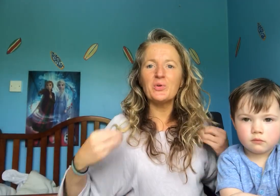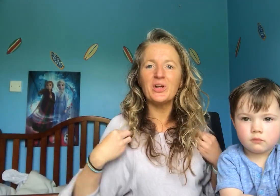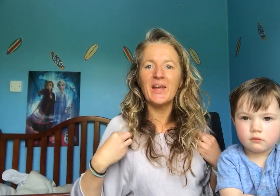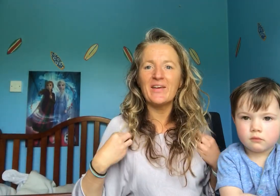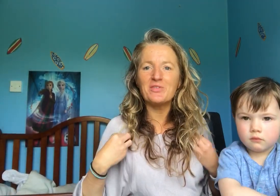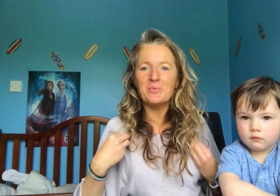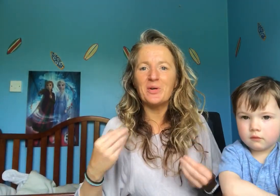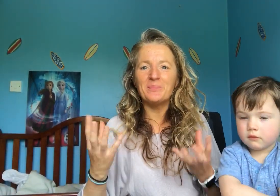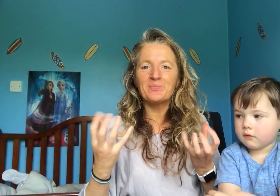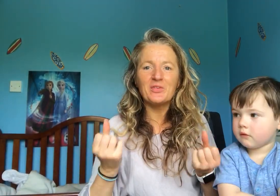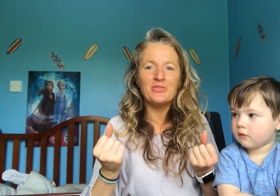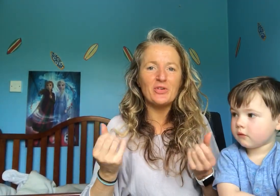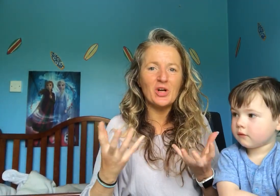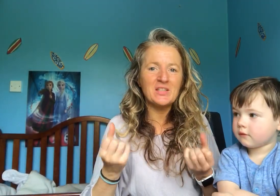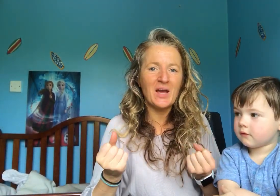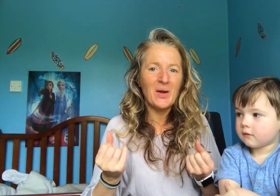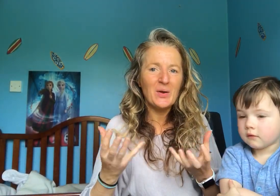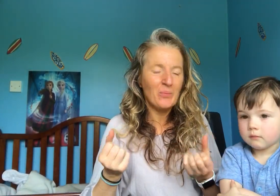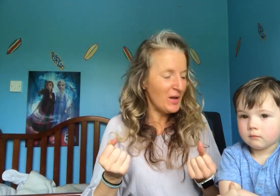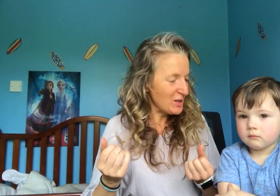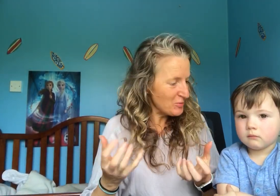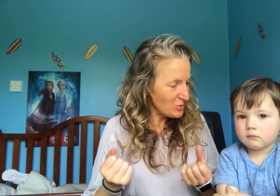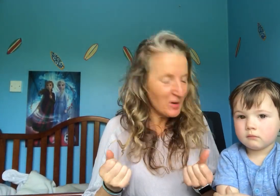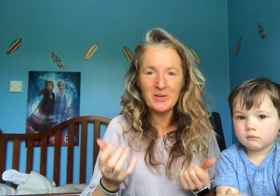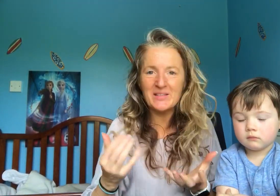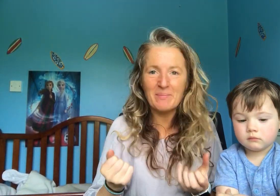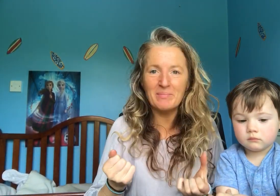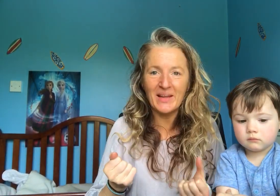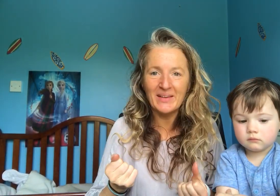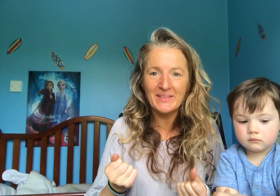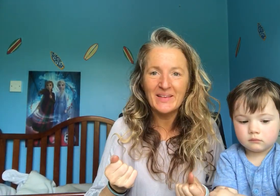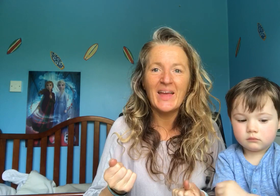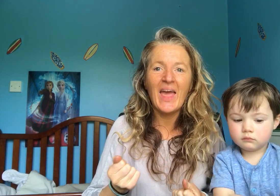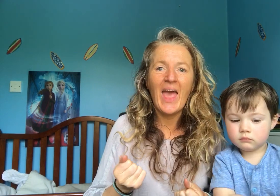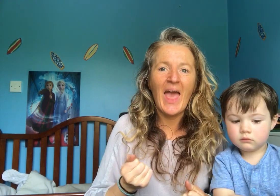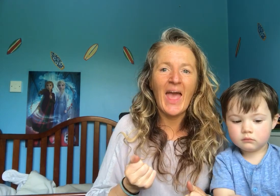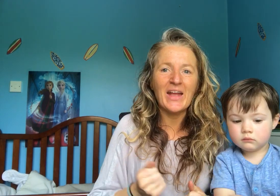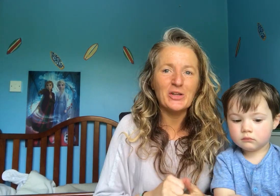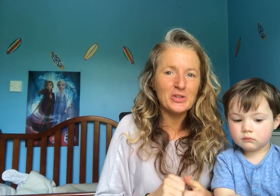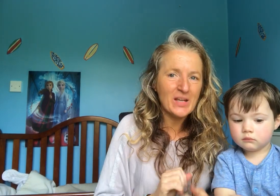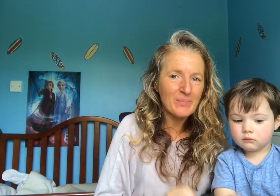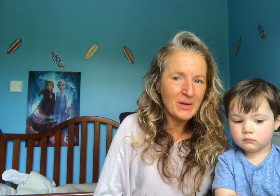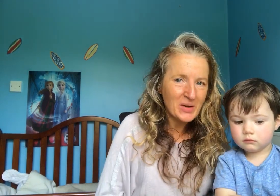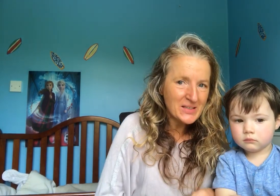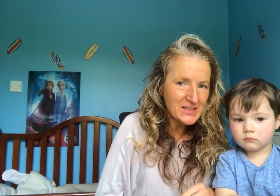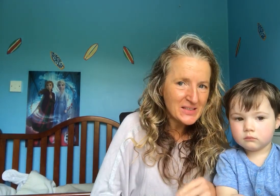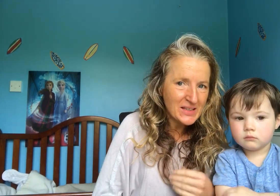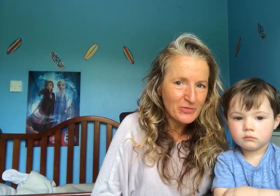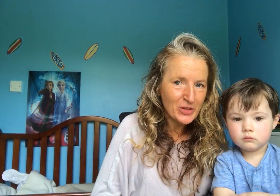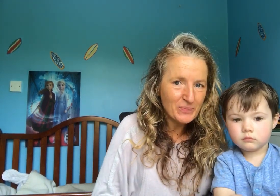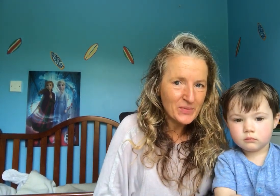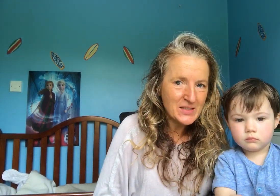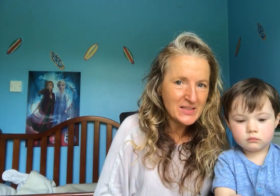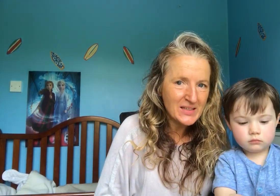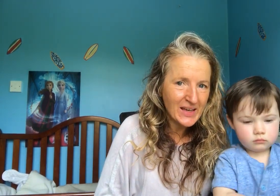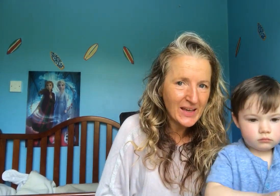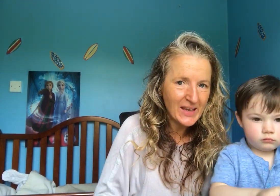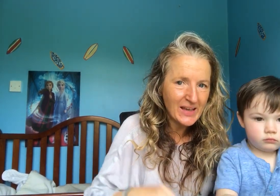Good morning, everyone. Fáilte, welcome to our assembly. Can you tell me what day is today, Fionn? Today